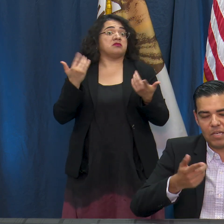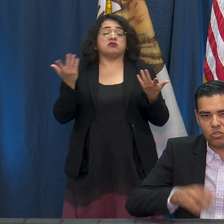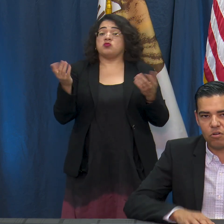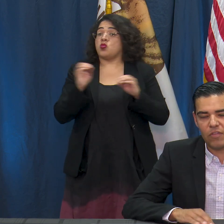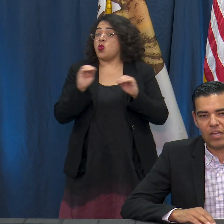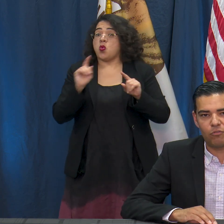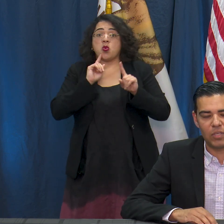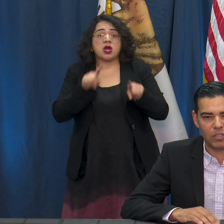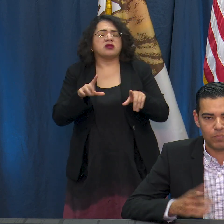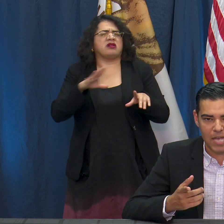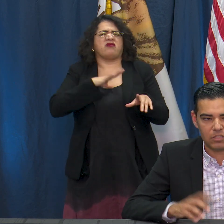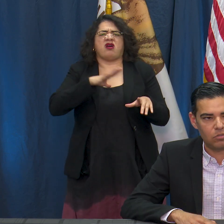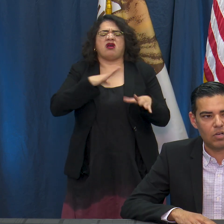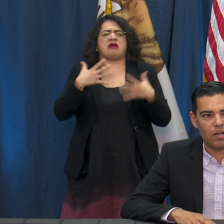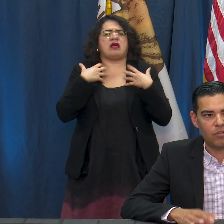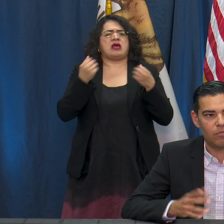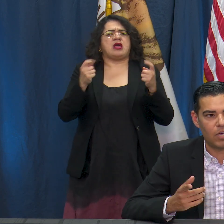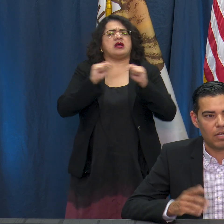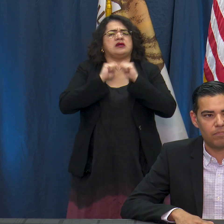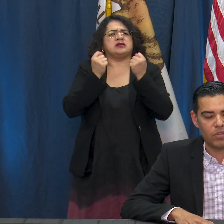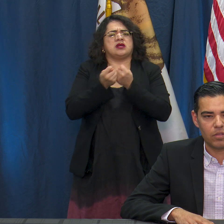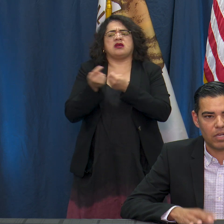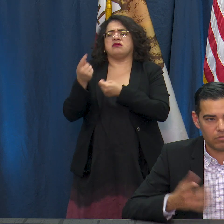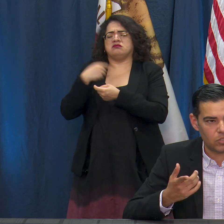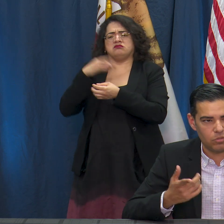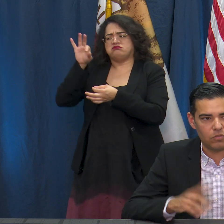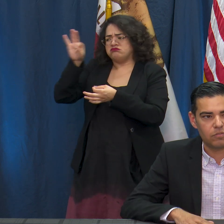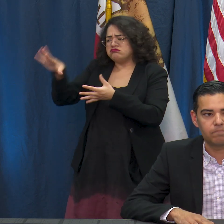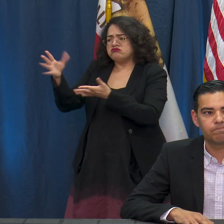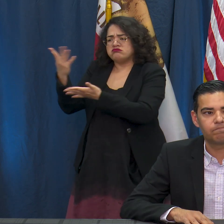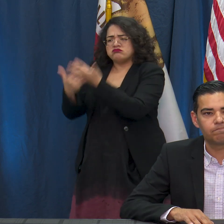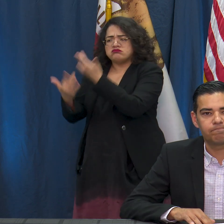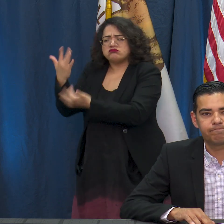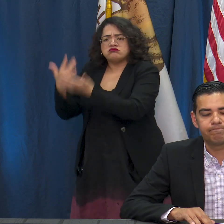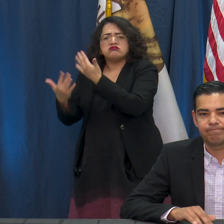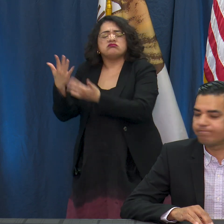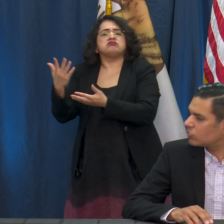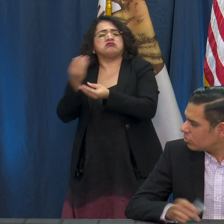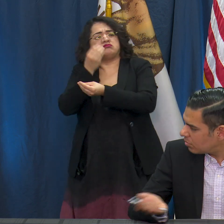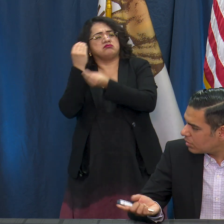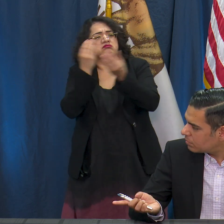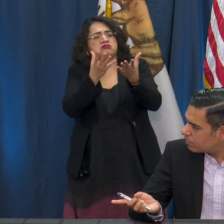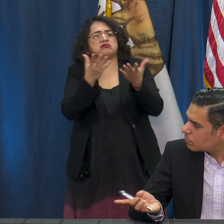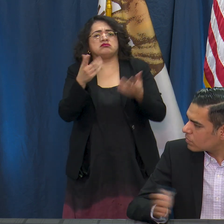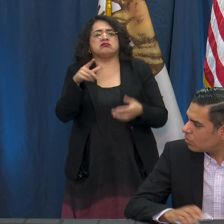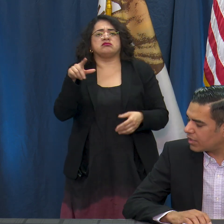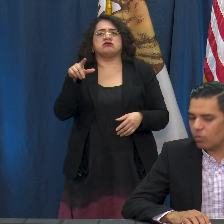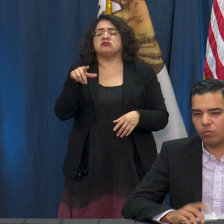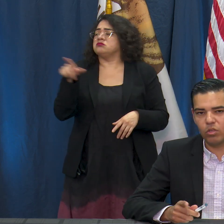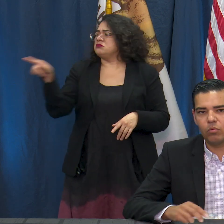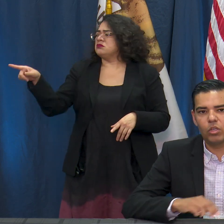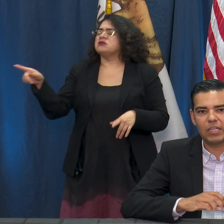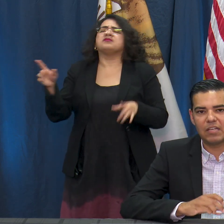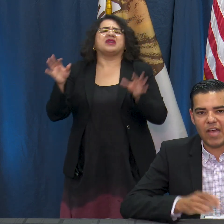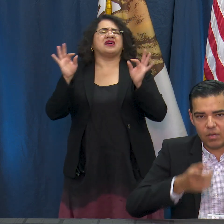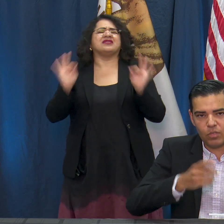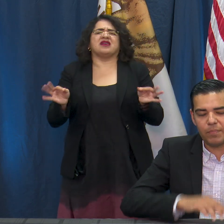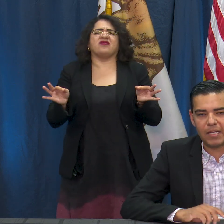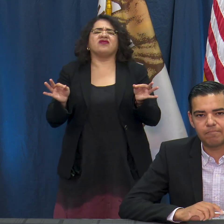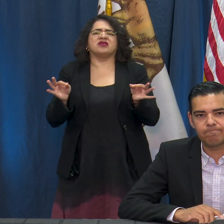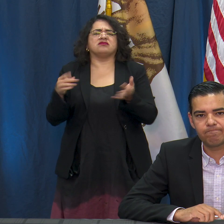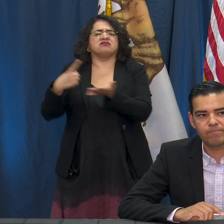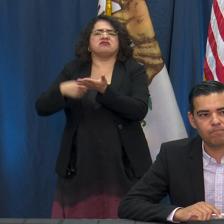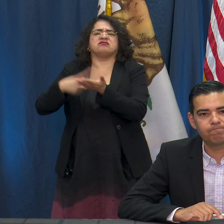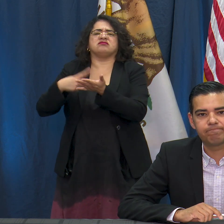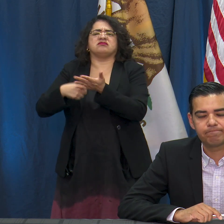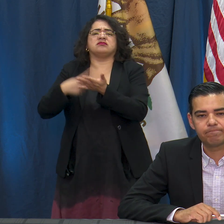can make sure that the health team gets back to the Q News. Yeah, we can look into that. Okay, Yeah. we'll look into that and we'll get